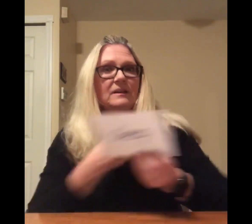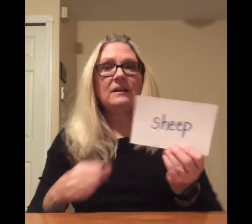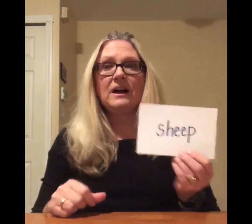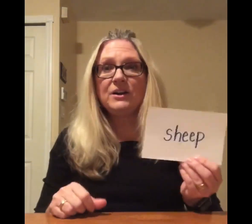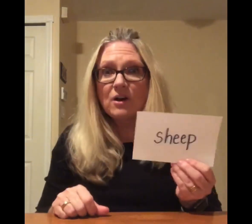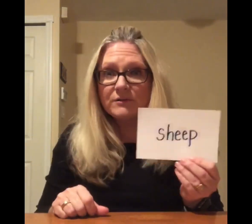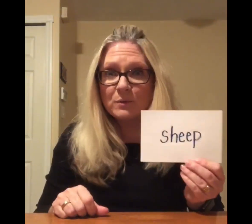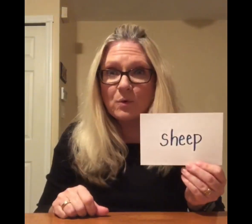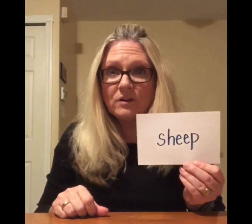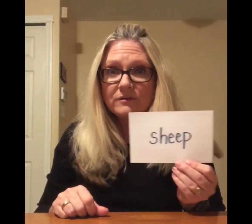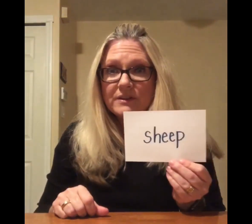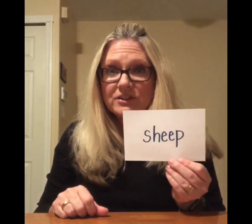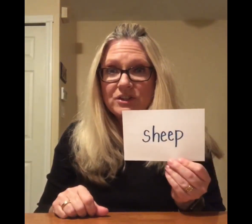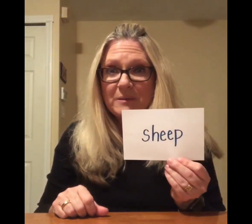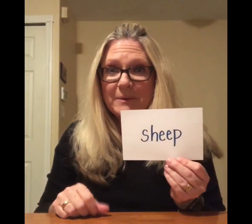Cutting off the wool for the sheep.